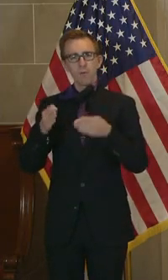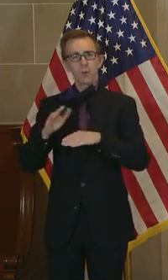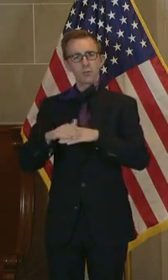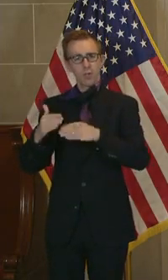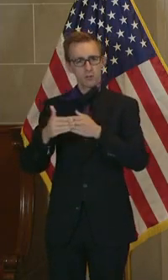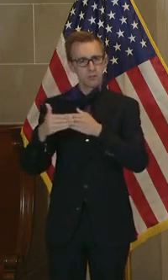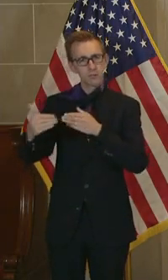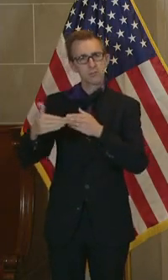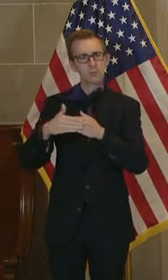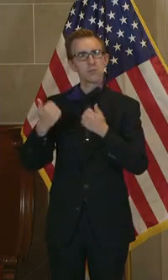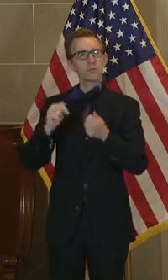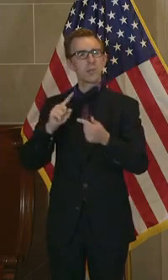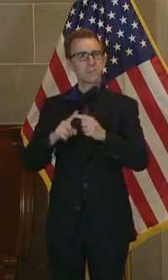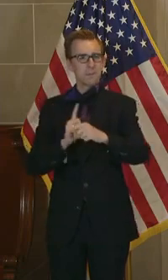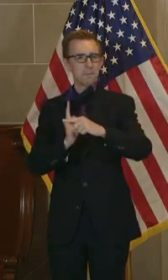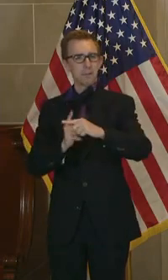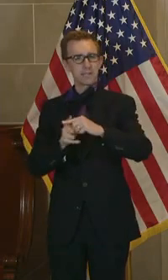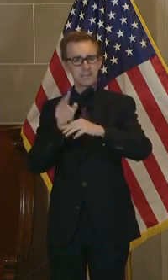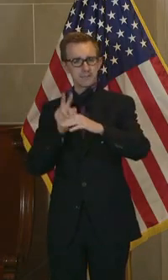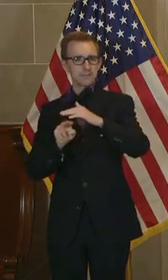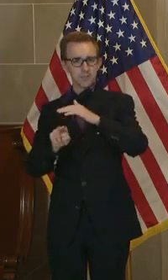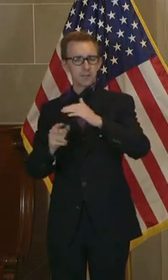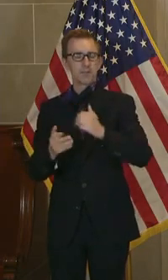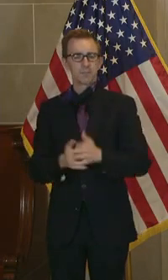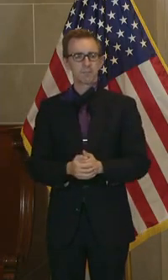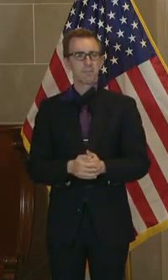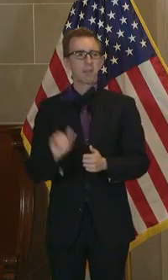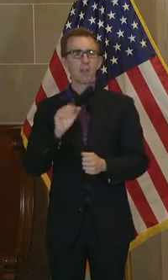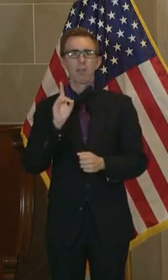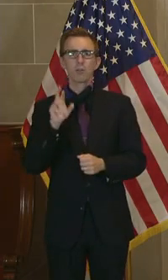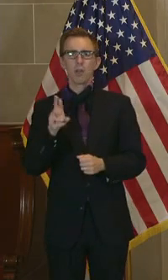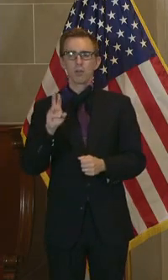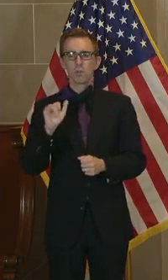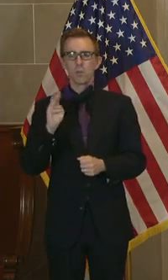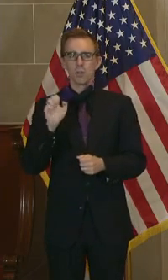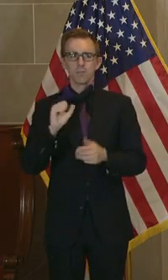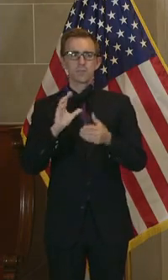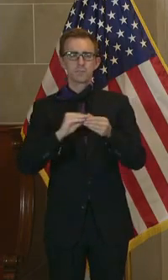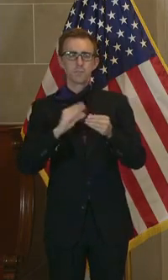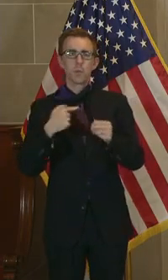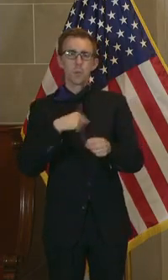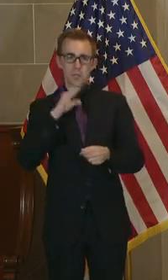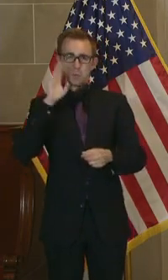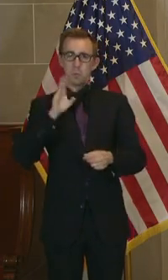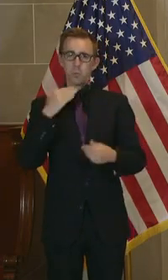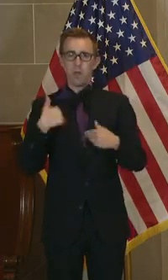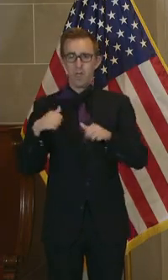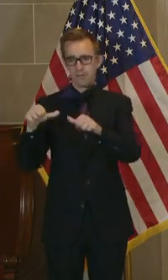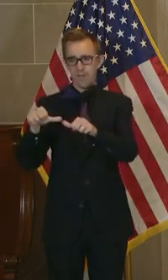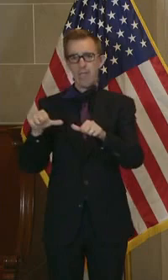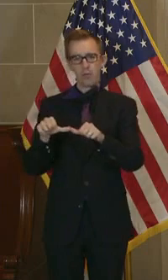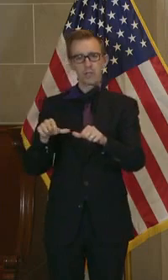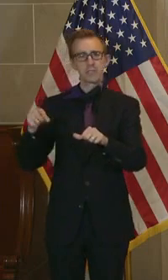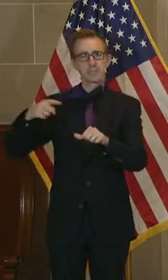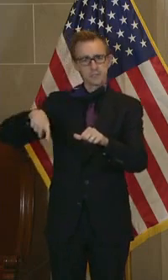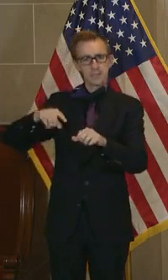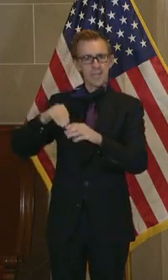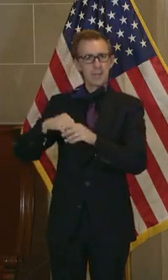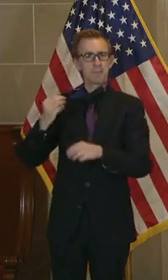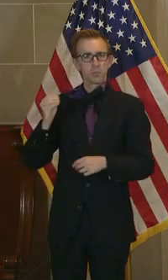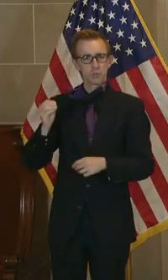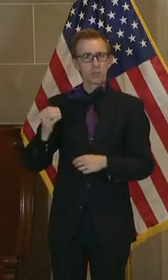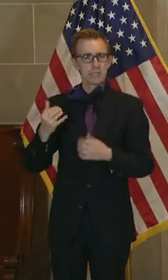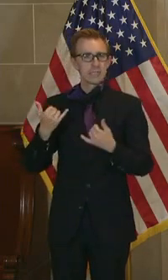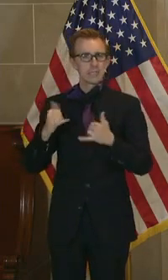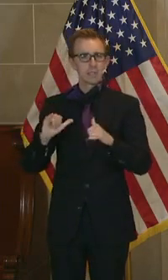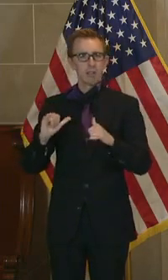being optimistic. Just to touch on what Dr. Williams said at the last, we knew there was going to be areas in the state that we're still going